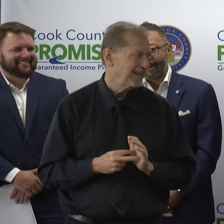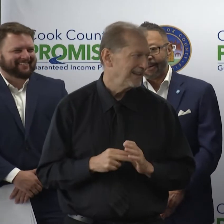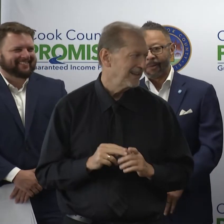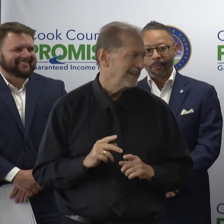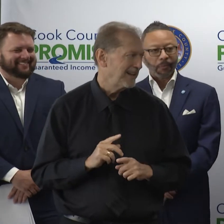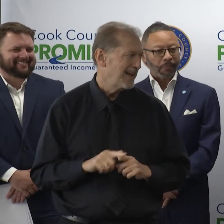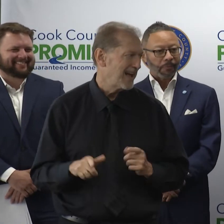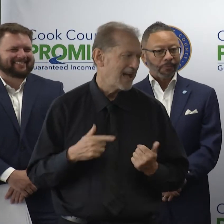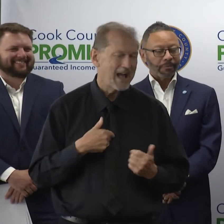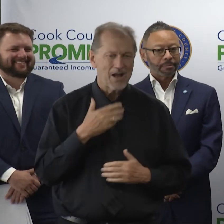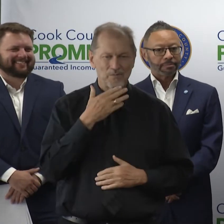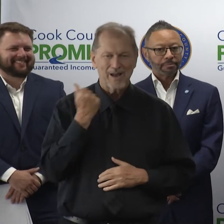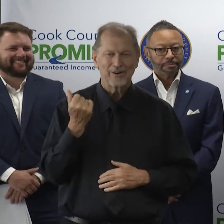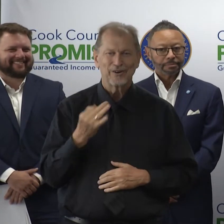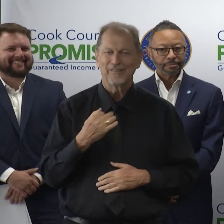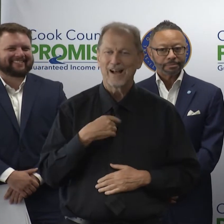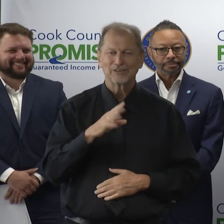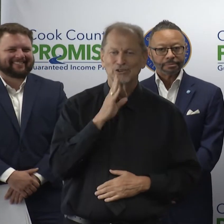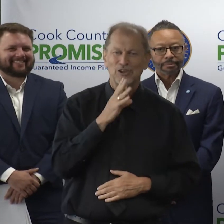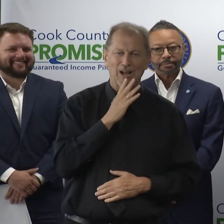I do better off script. So